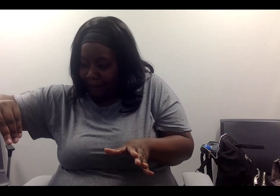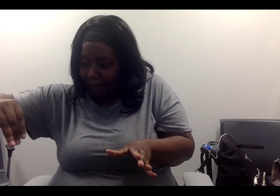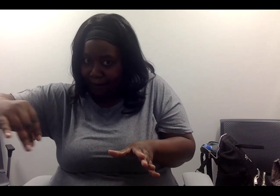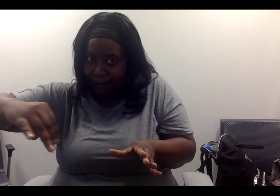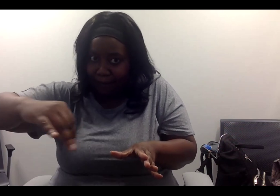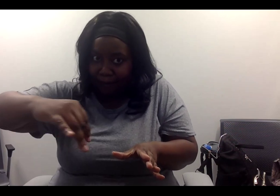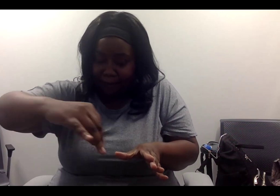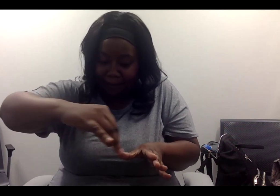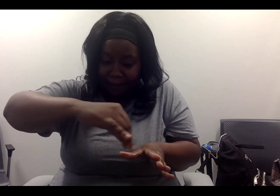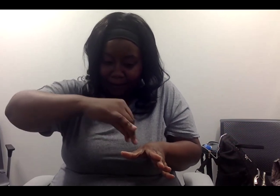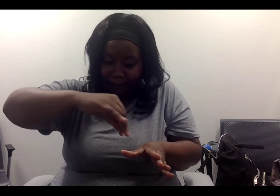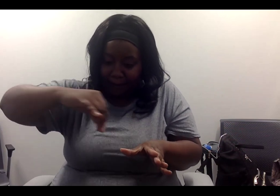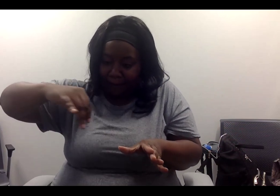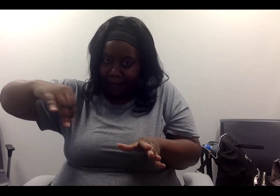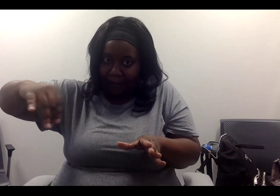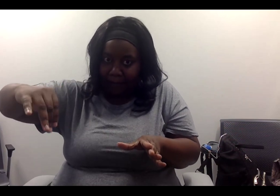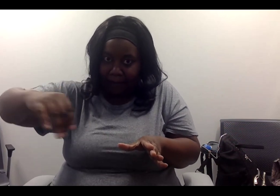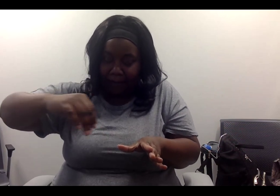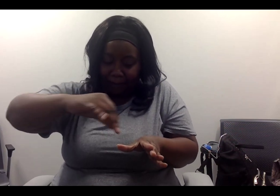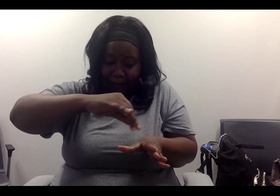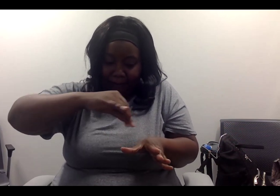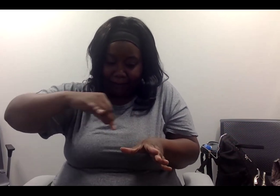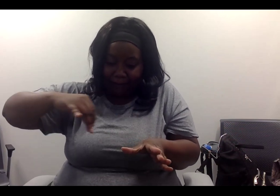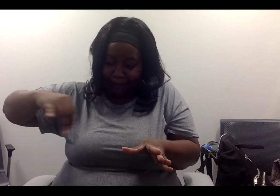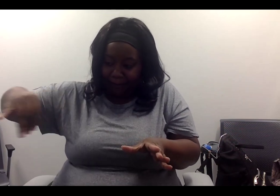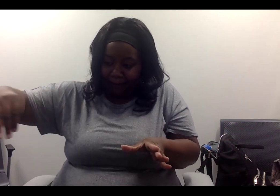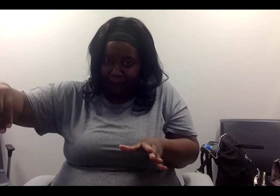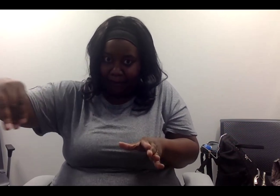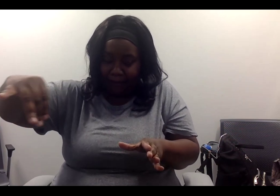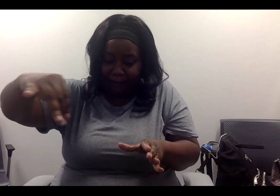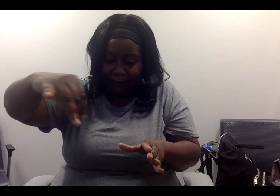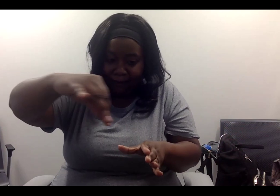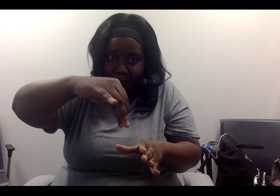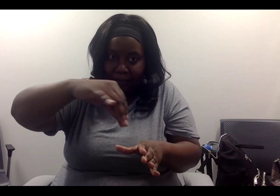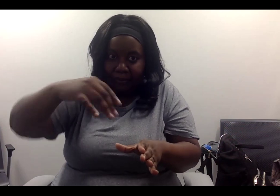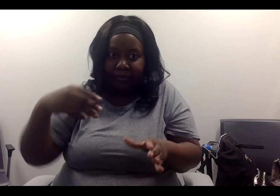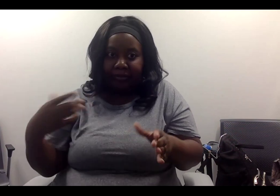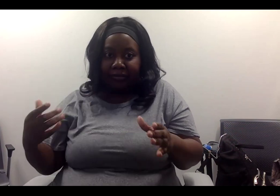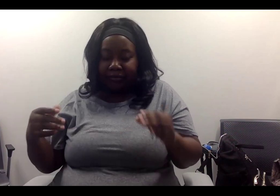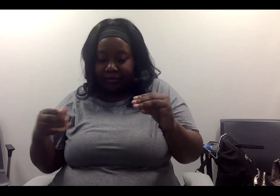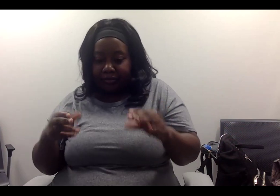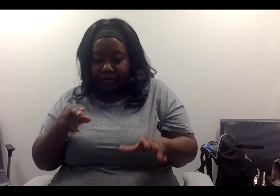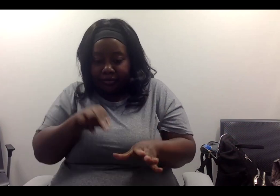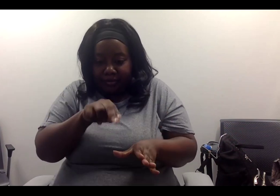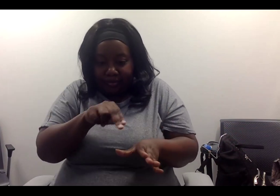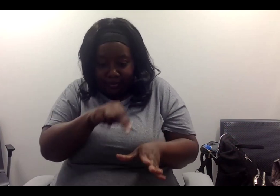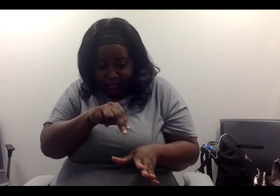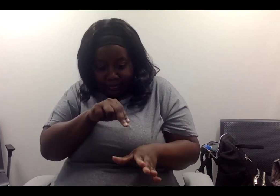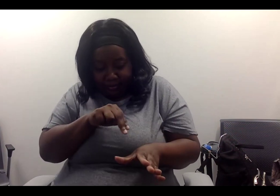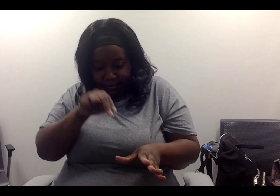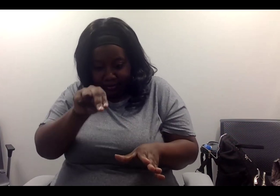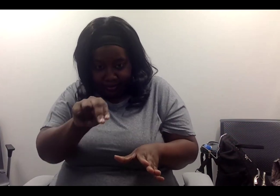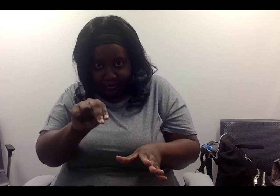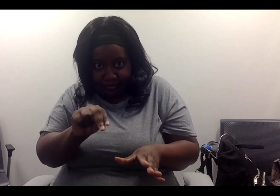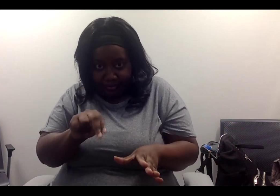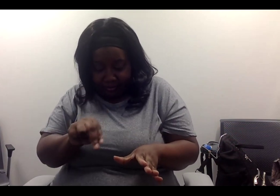poka poka, just to push a little bit of that crumb into the surface. All right, for these kind of crumb toppings, I always think it's a good idea if